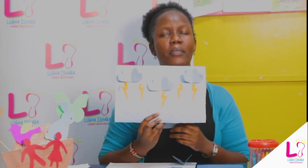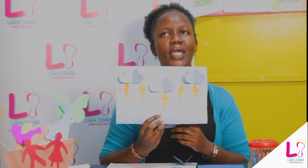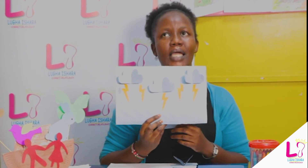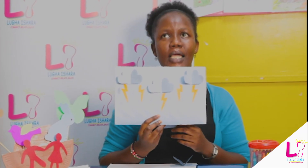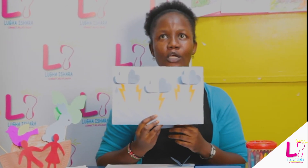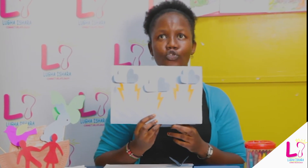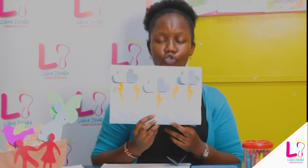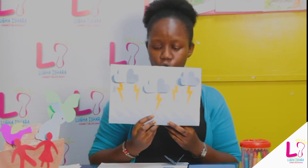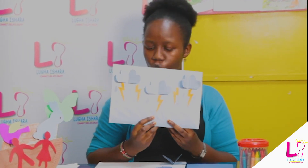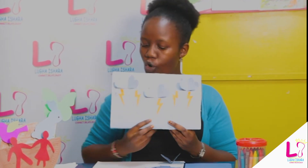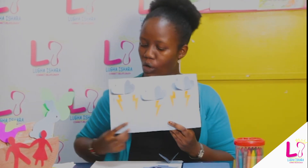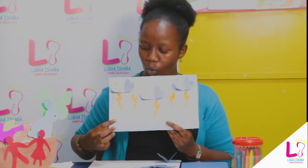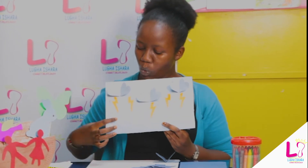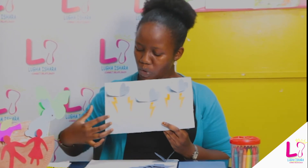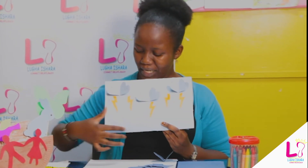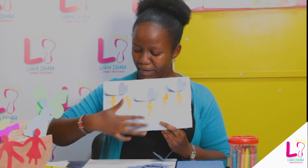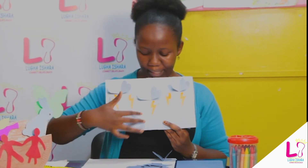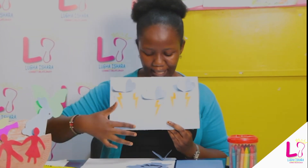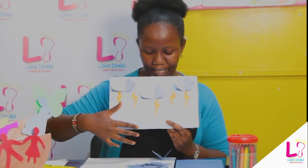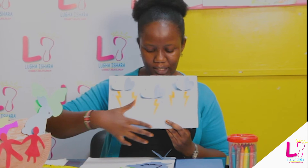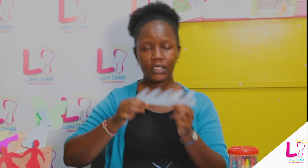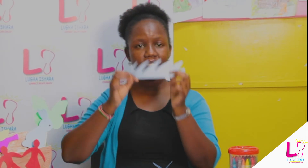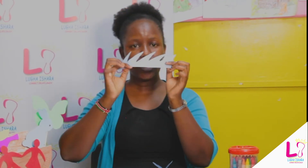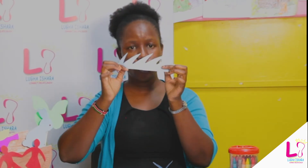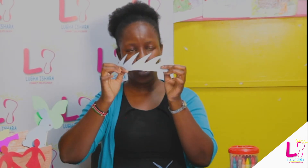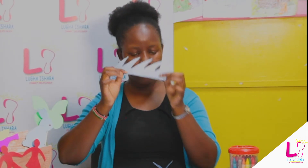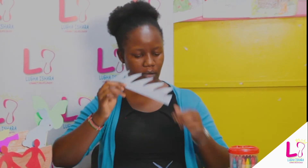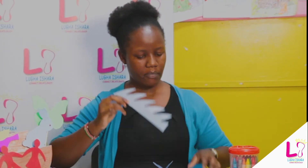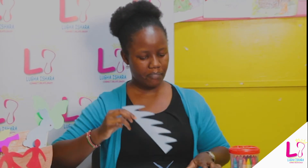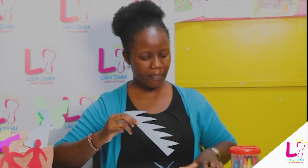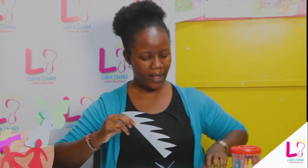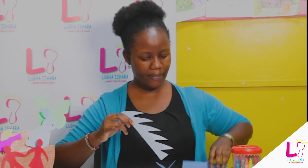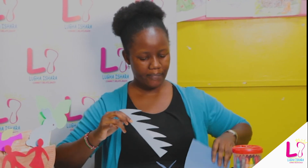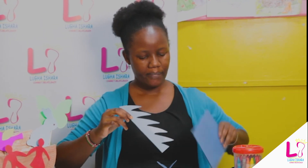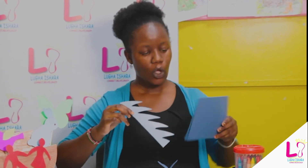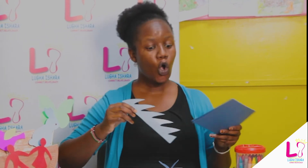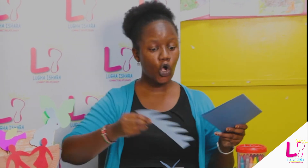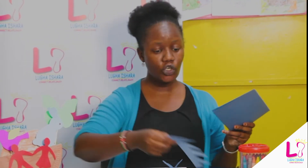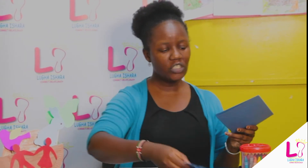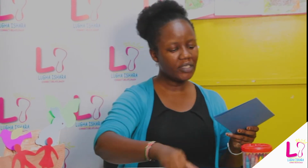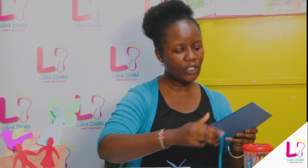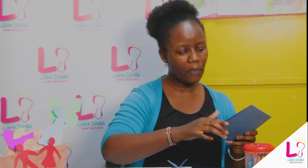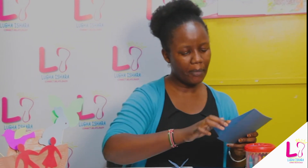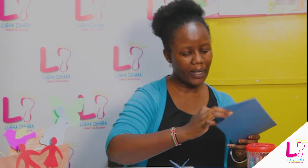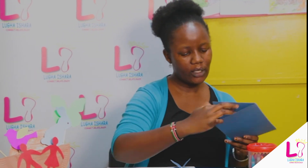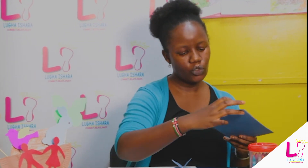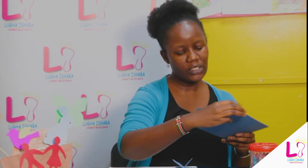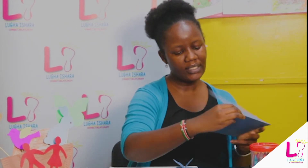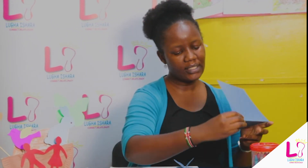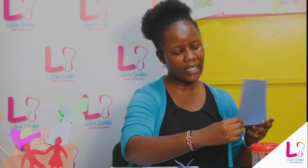may draw, whichever the case. Take your paper, or not even take your paper. You just take